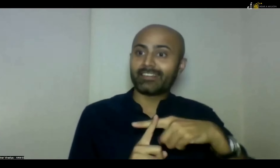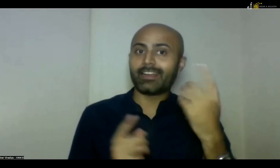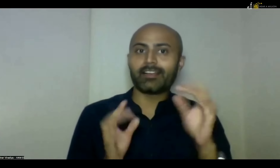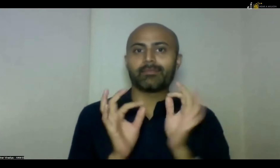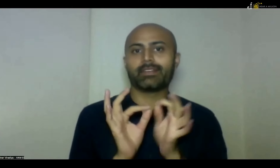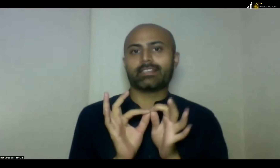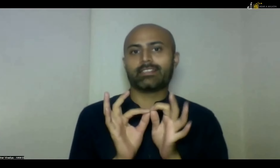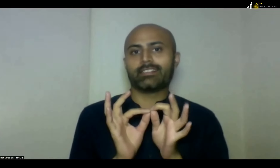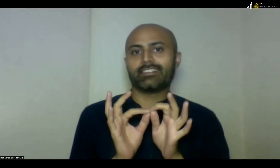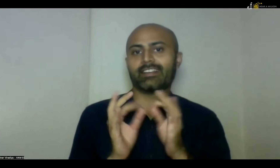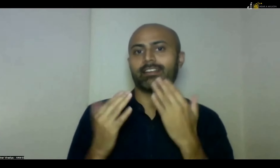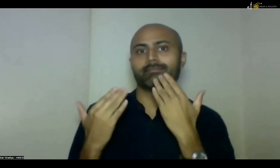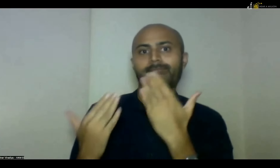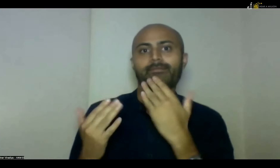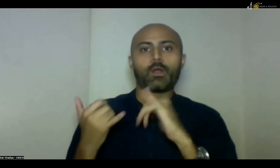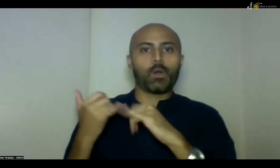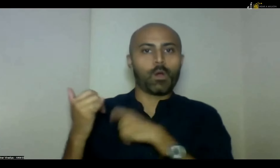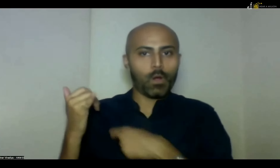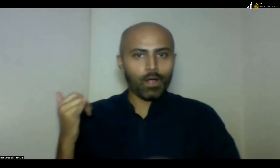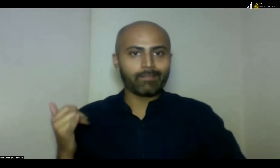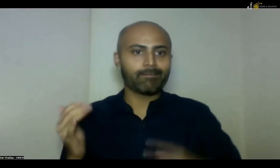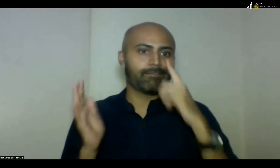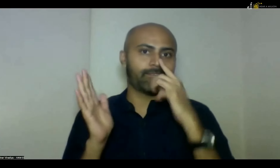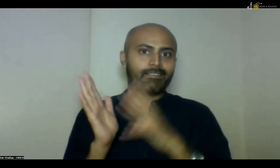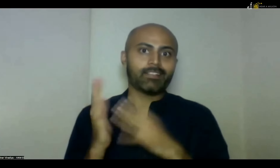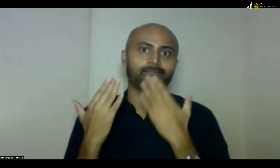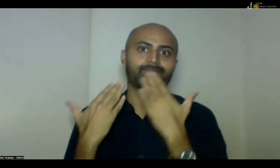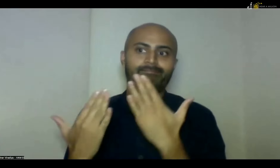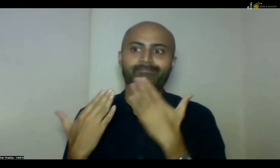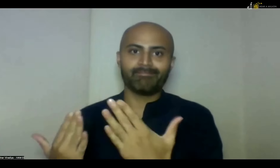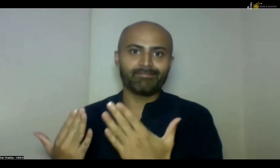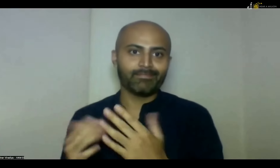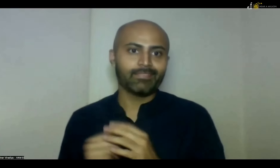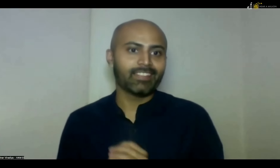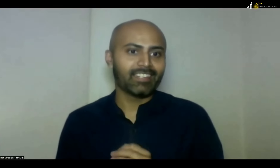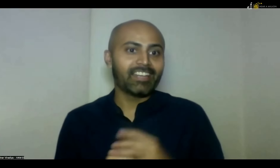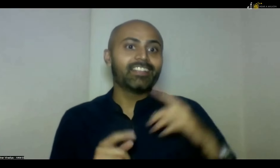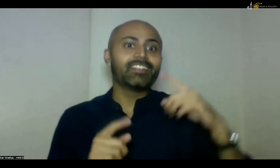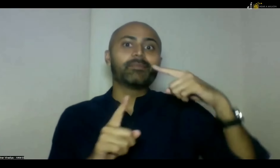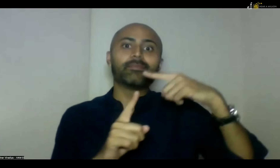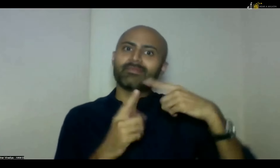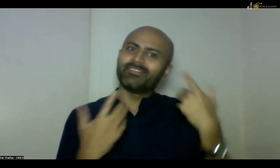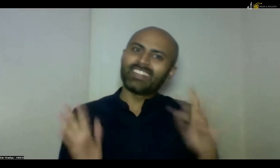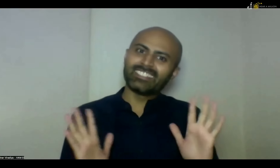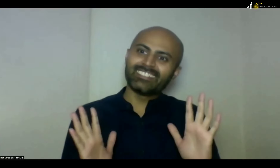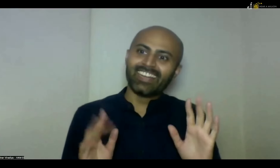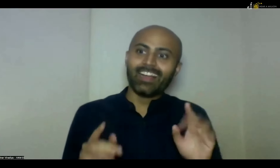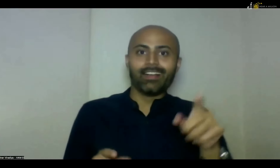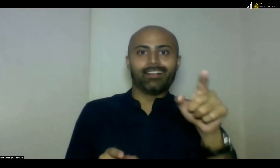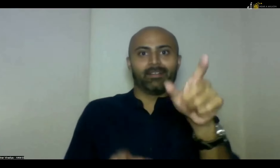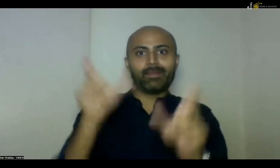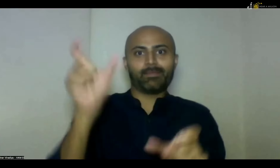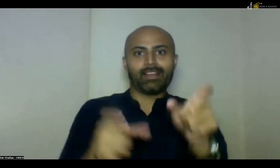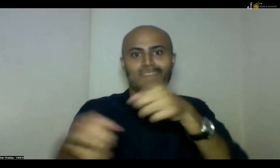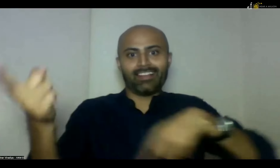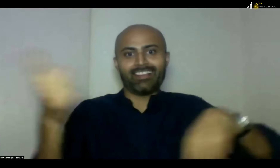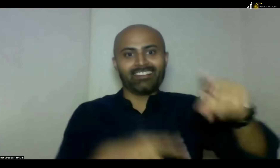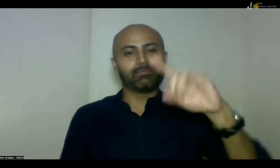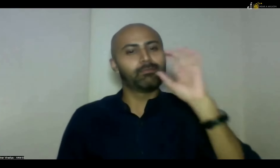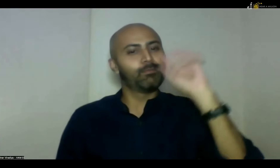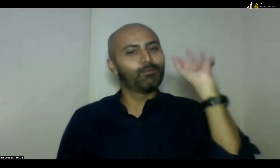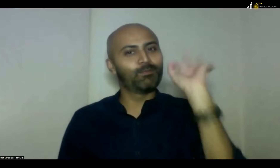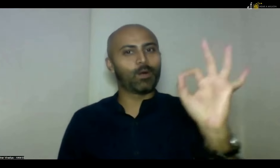questions. And also to the interpreters, would like to thank Saurav and Manisha for their interpreting work.